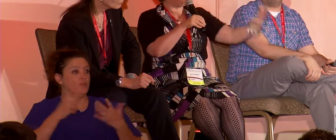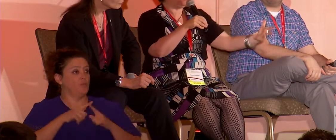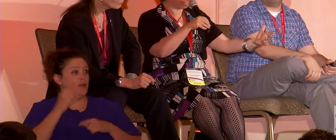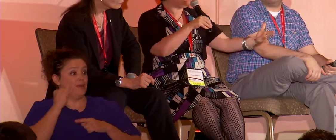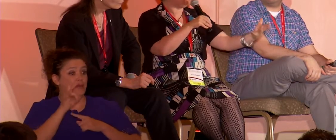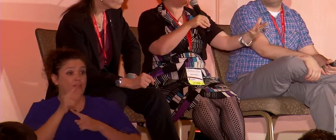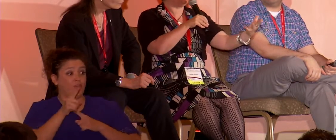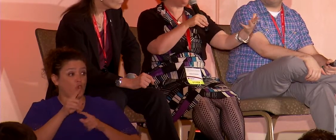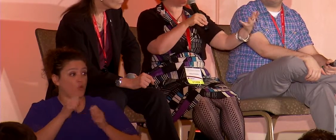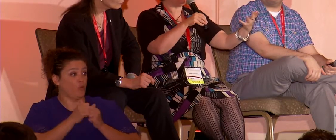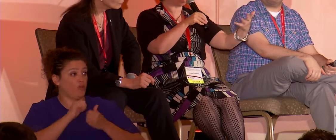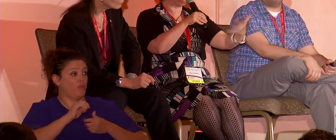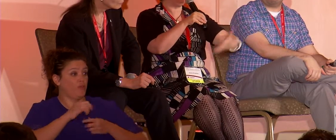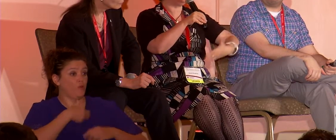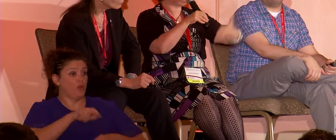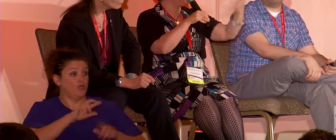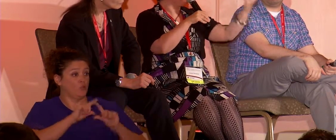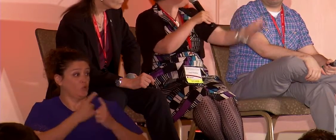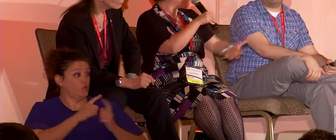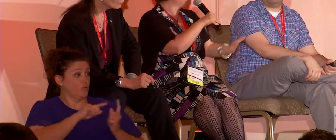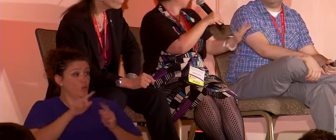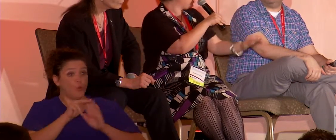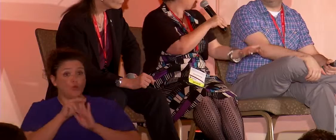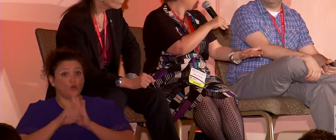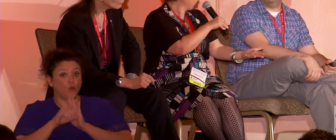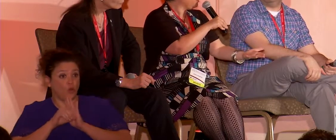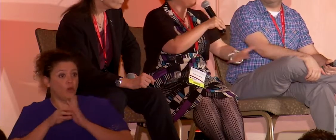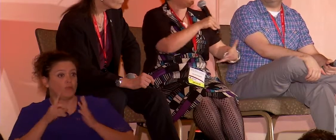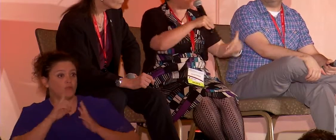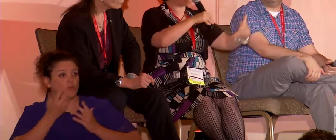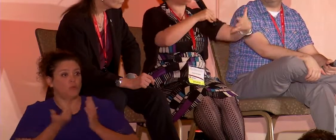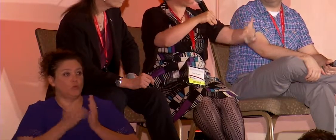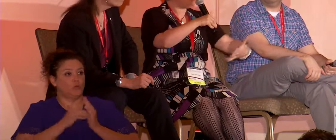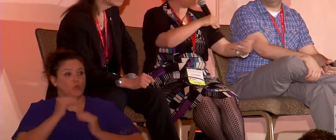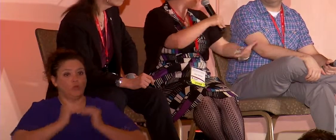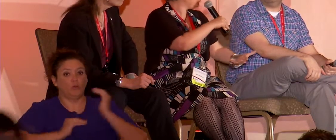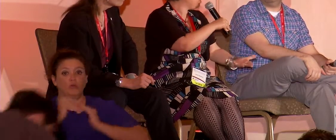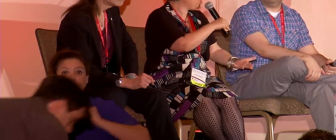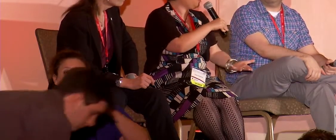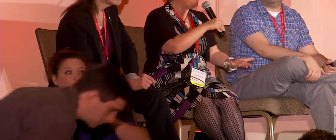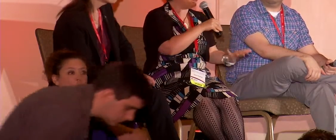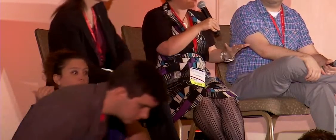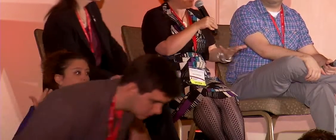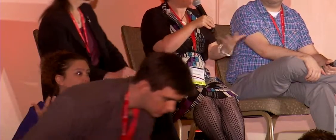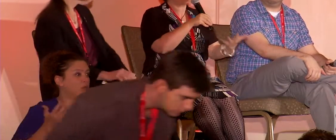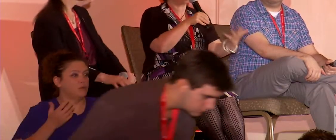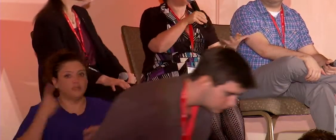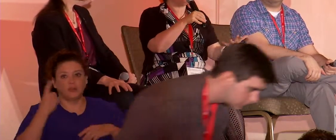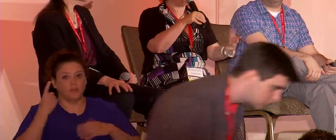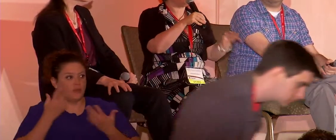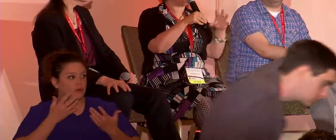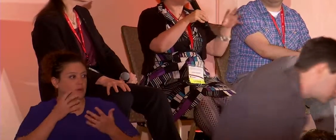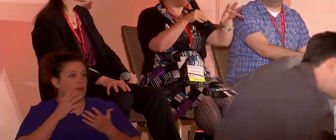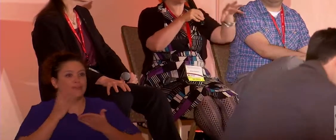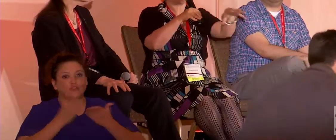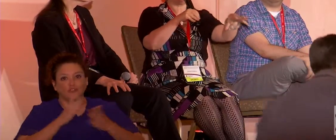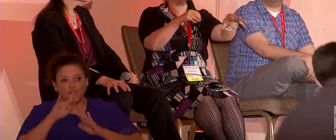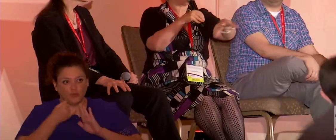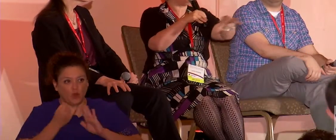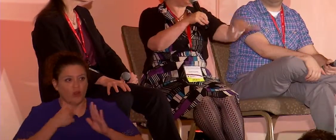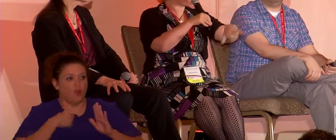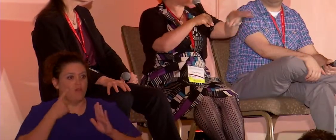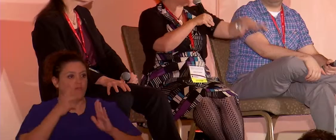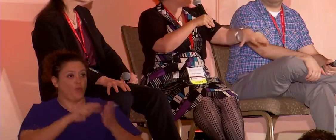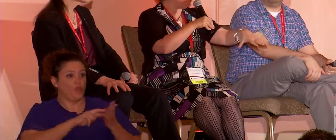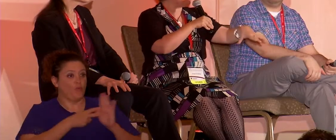doing with a religious group, you're going down to New Orleans to rebuild Katrina. You know, you've got this service project that you're doing together. I think it's valid to say, okay, for the